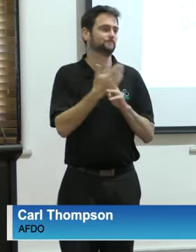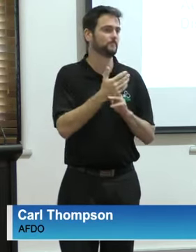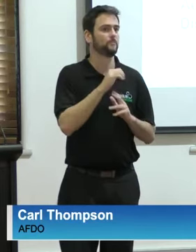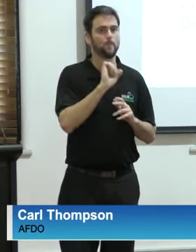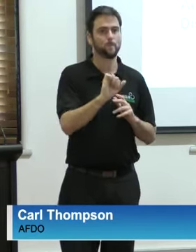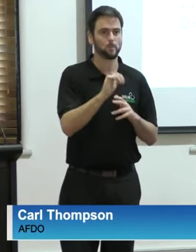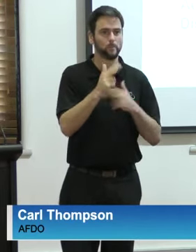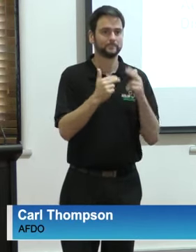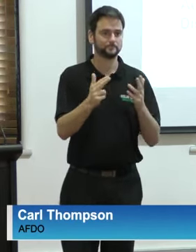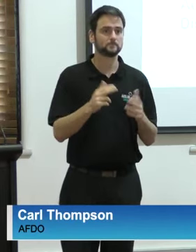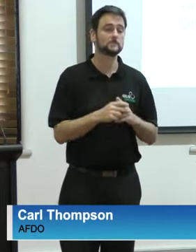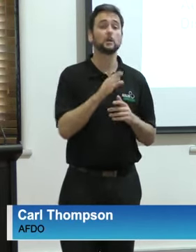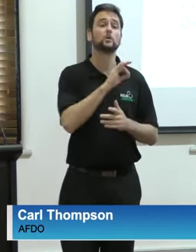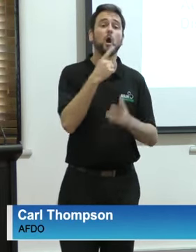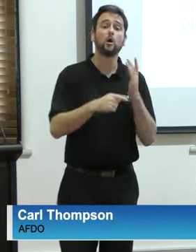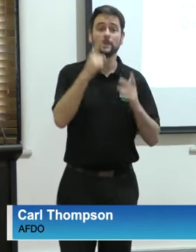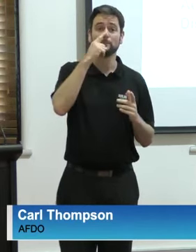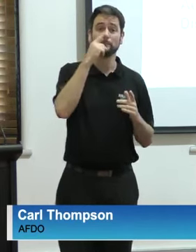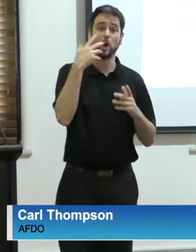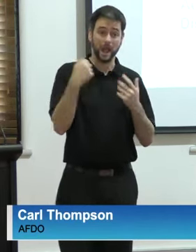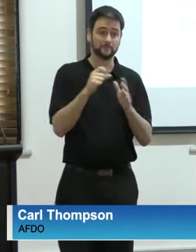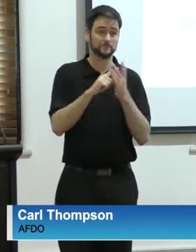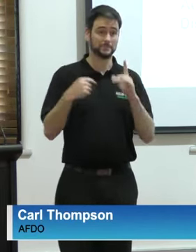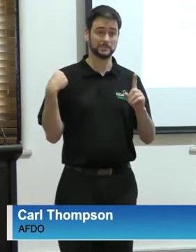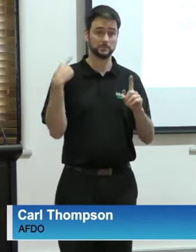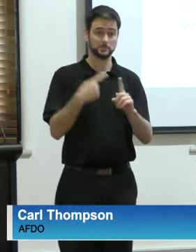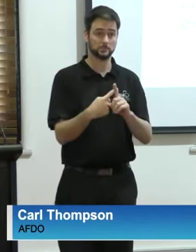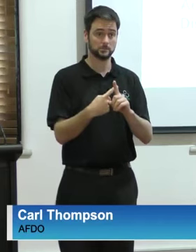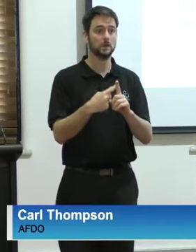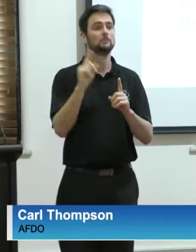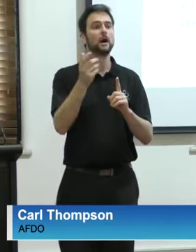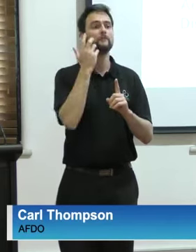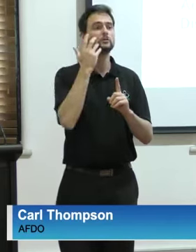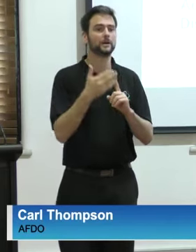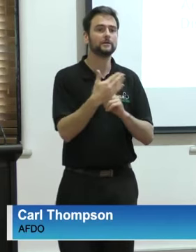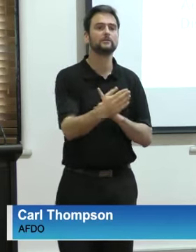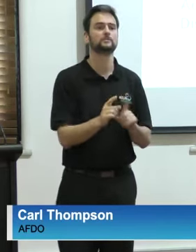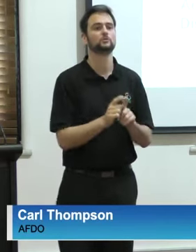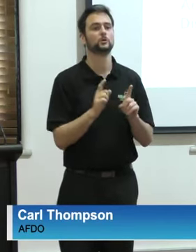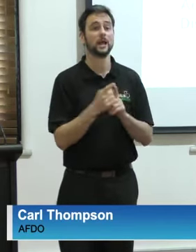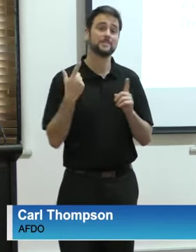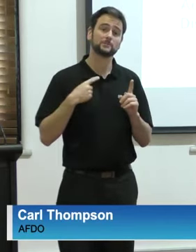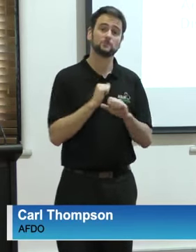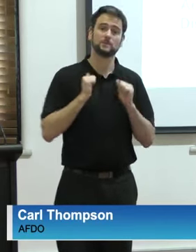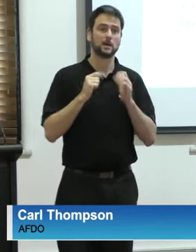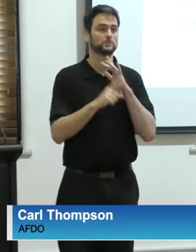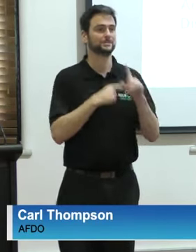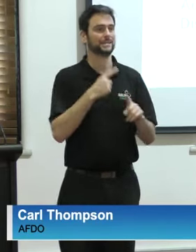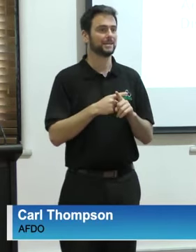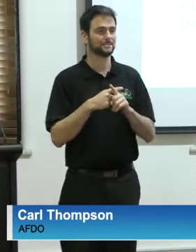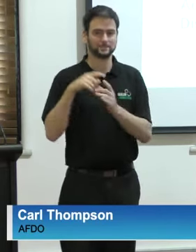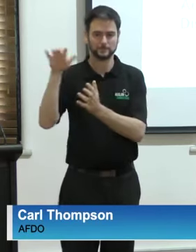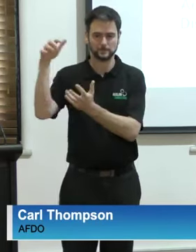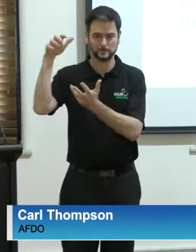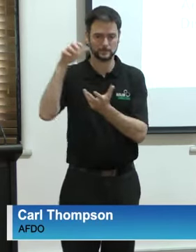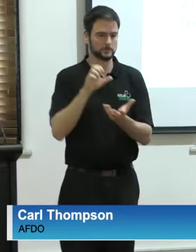have a disability, it's about everyone, and that's why it's funded by our taxes.